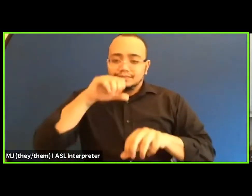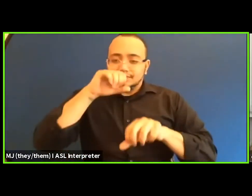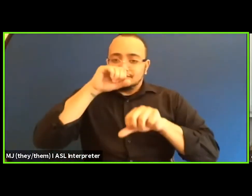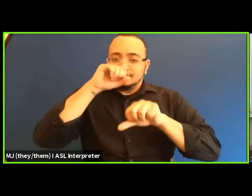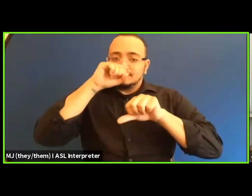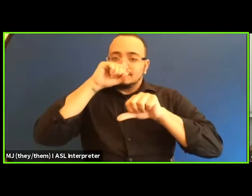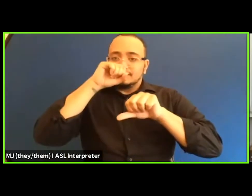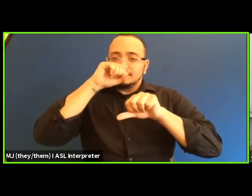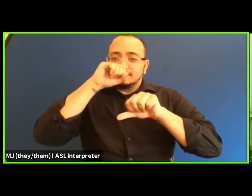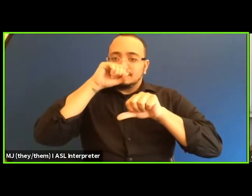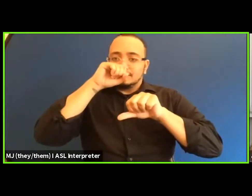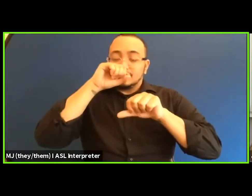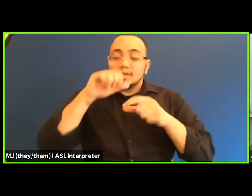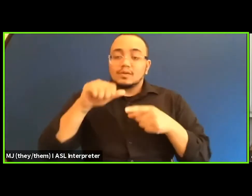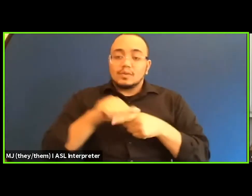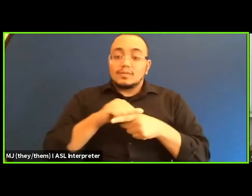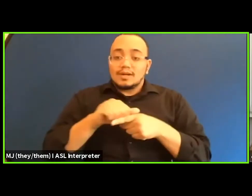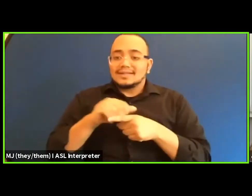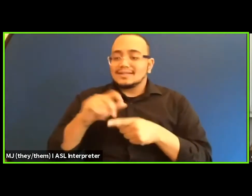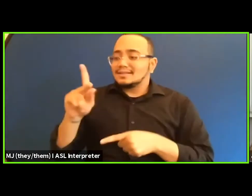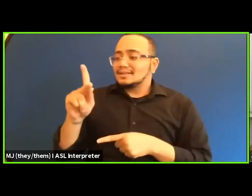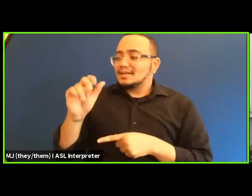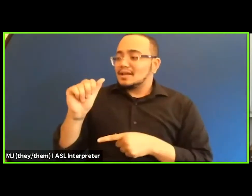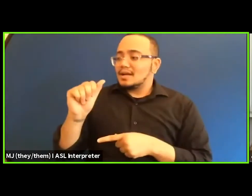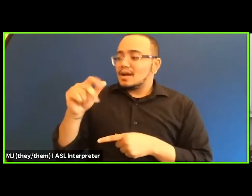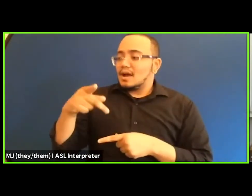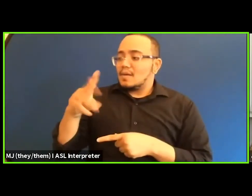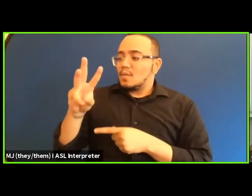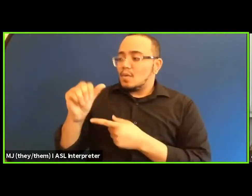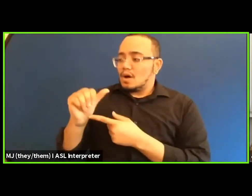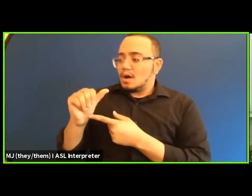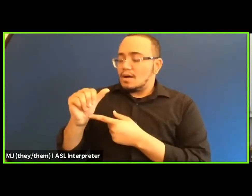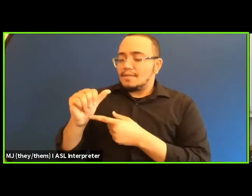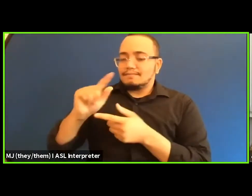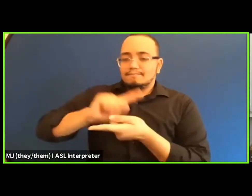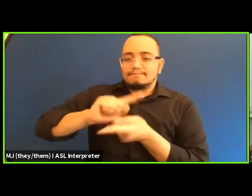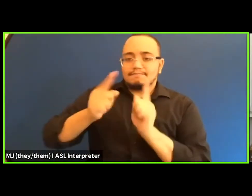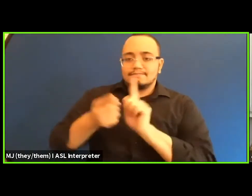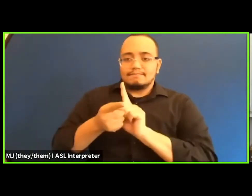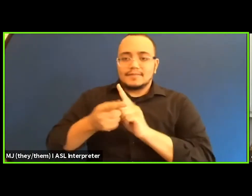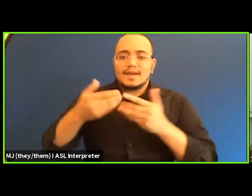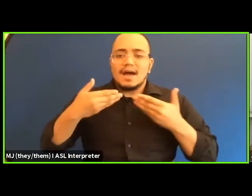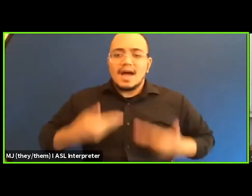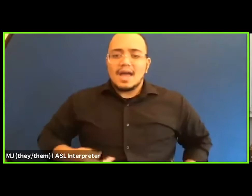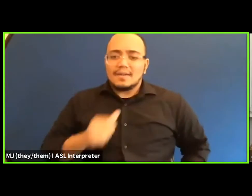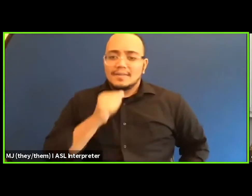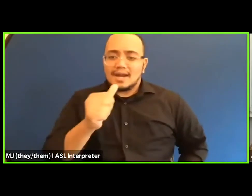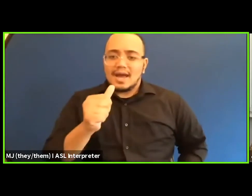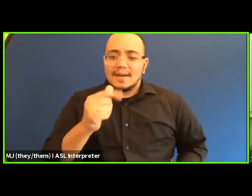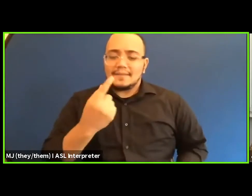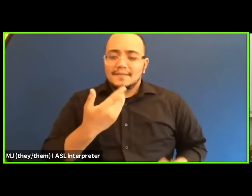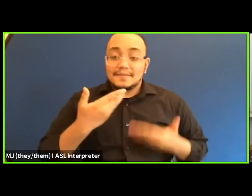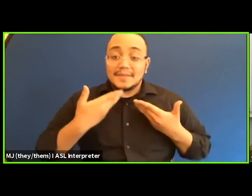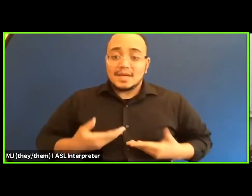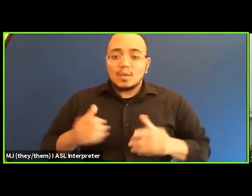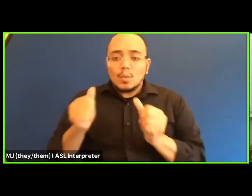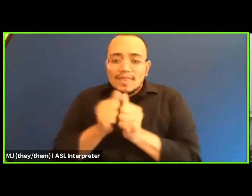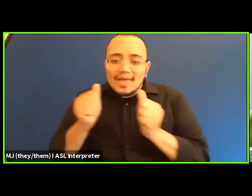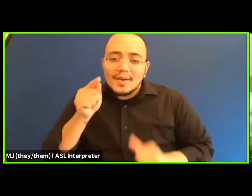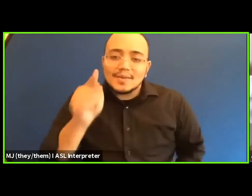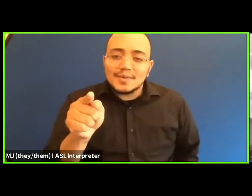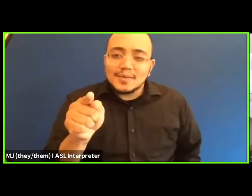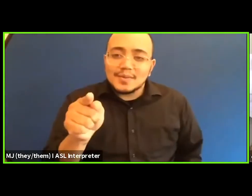For us, we practice kapwa, which can loosely be translated as I am not me without you. So I am not